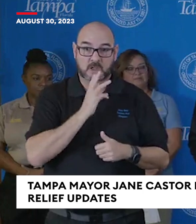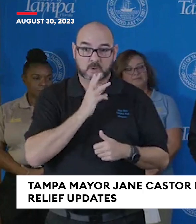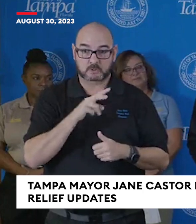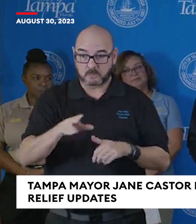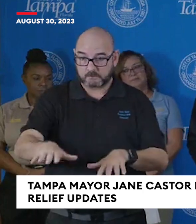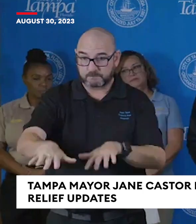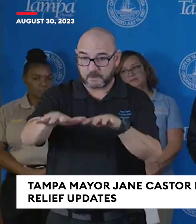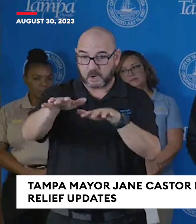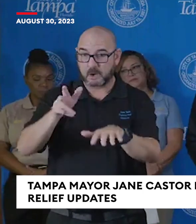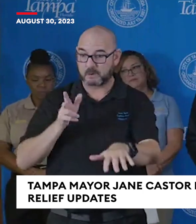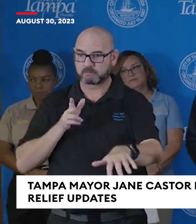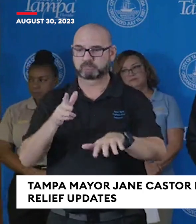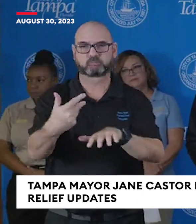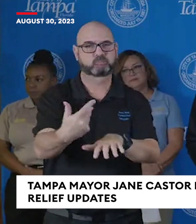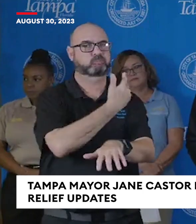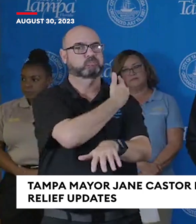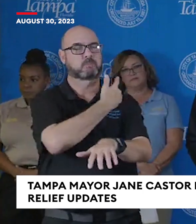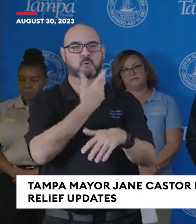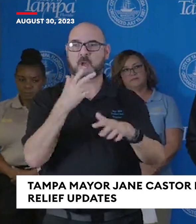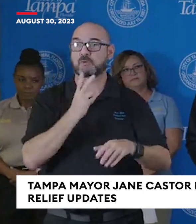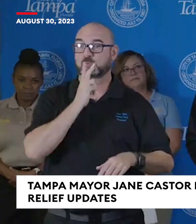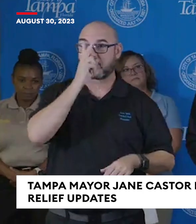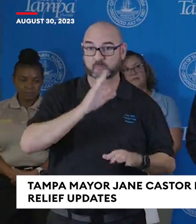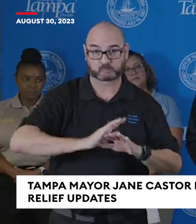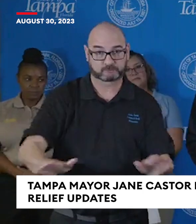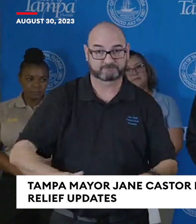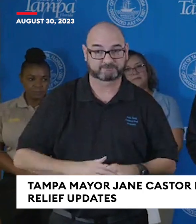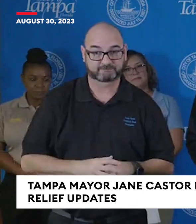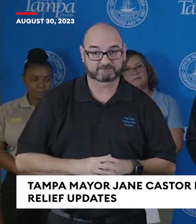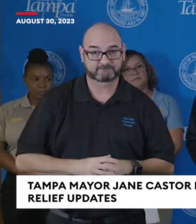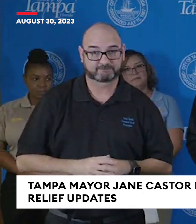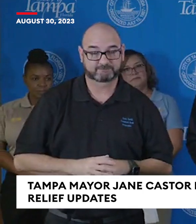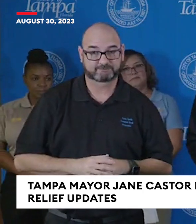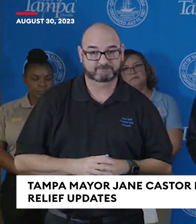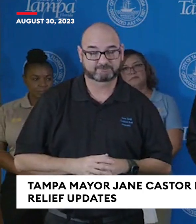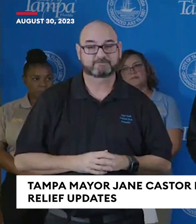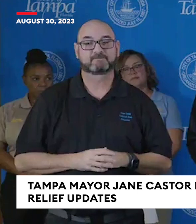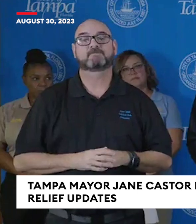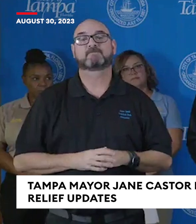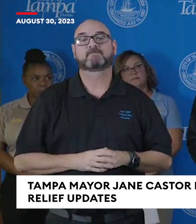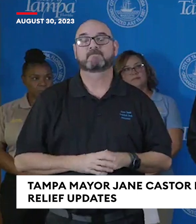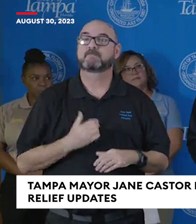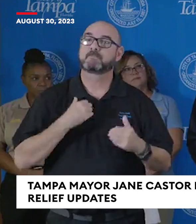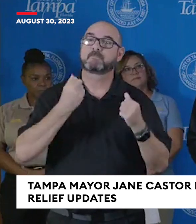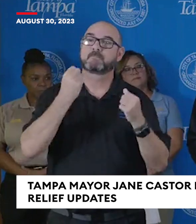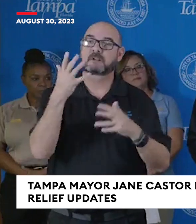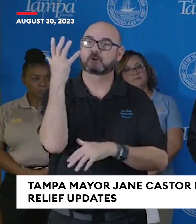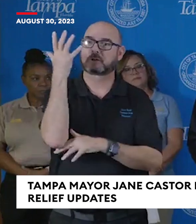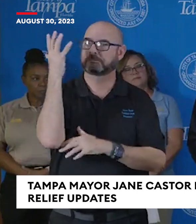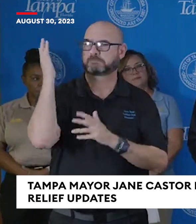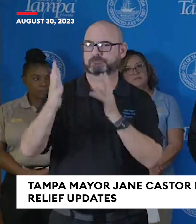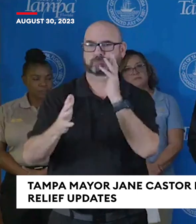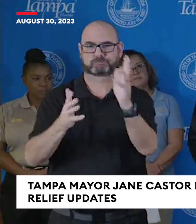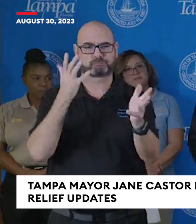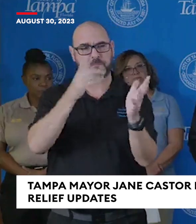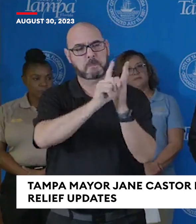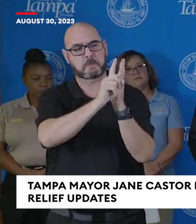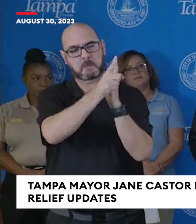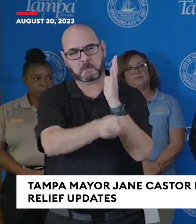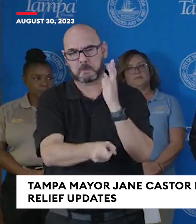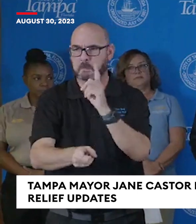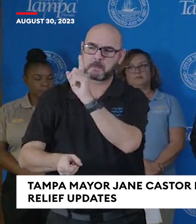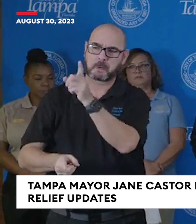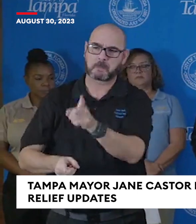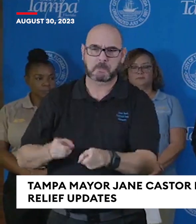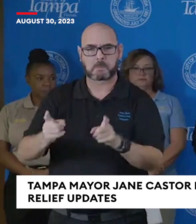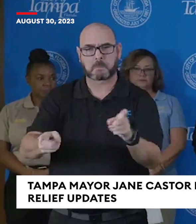few reports of downed branches that were struck by power lines, but thankfully there were no related injuries. But we